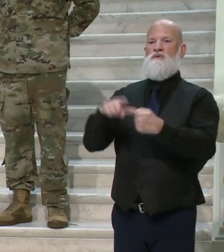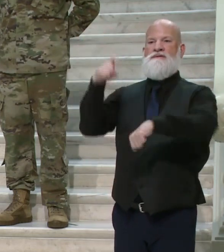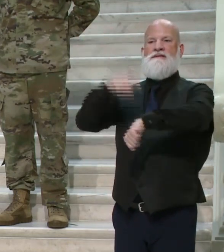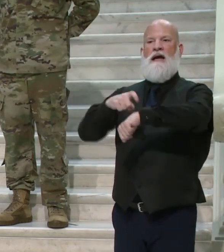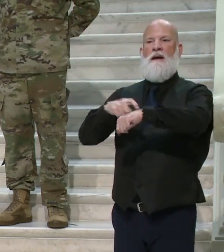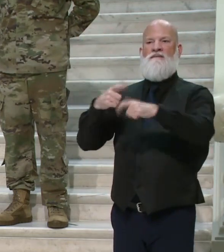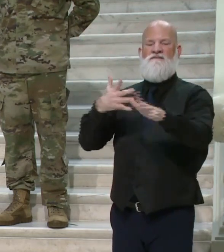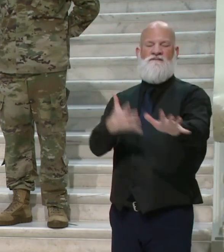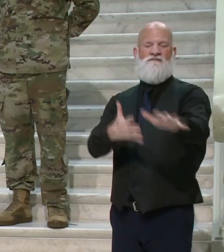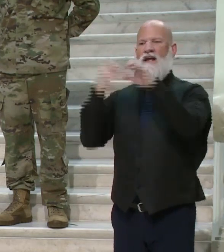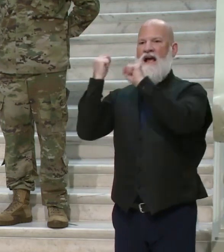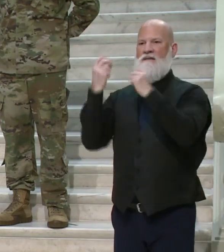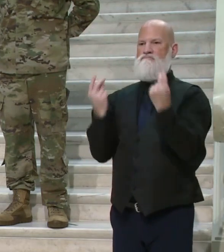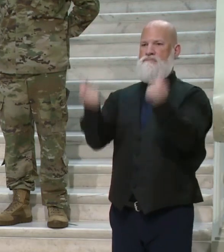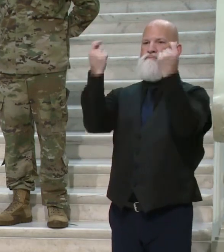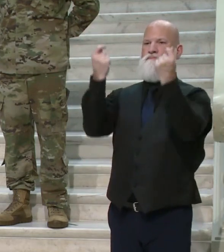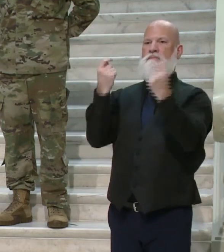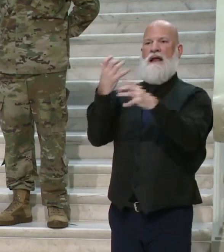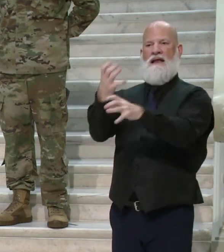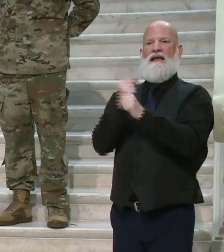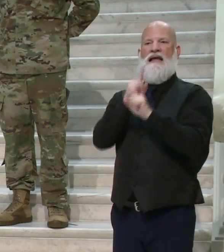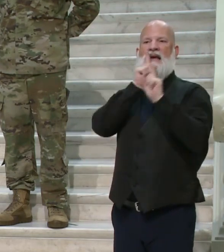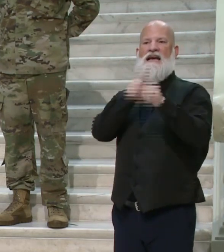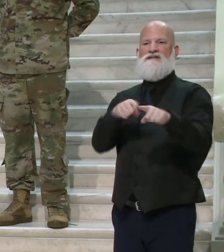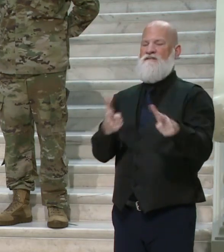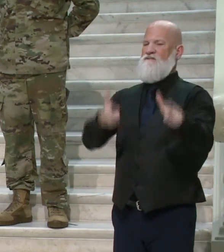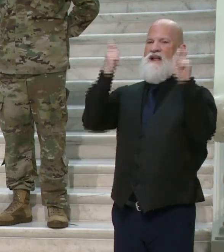in the private labs too, which is a good thing.